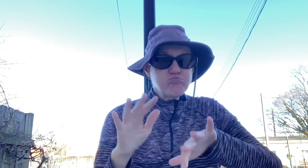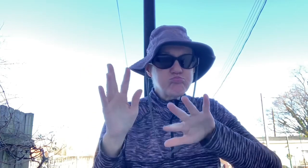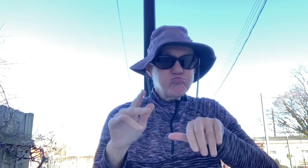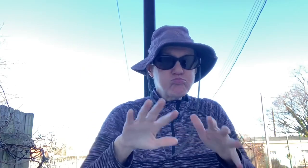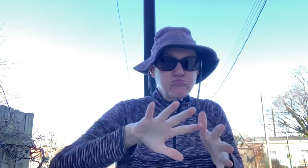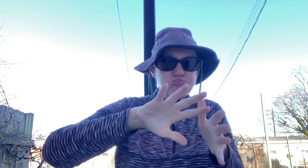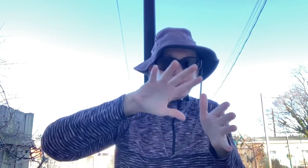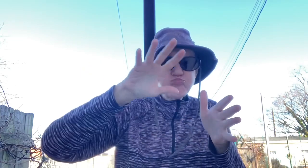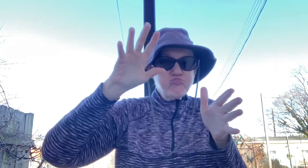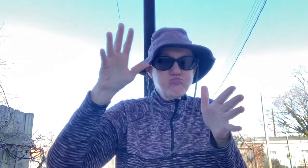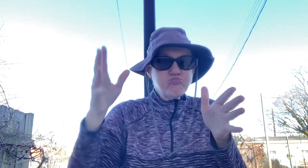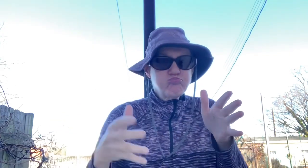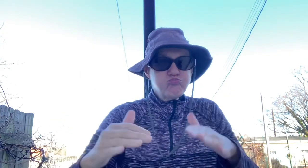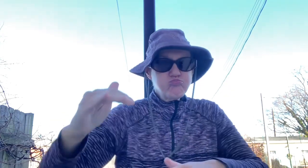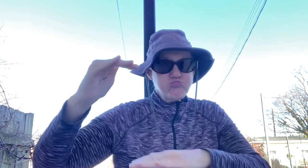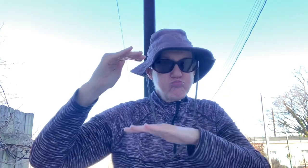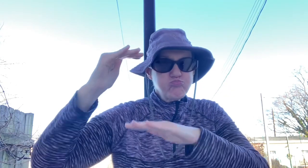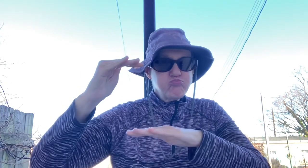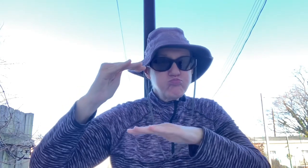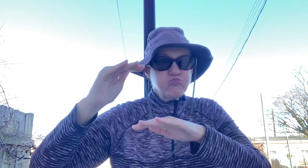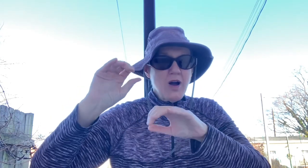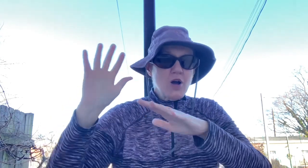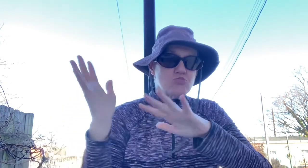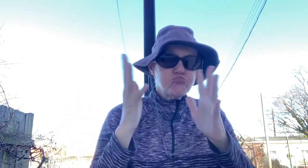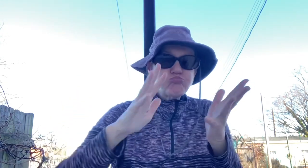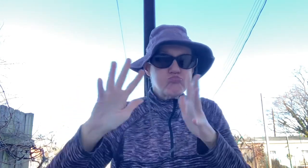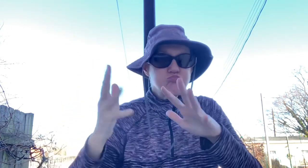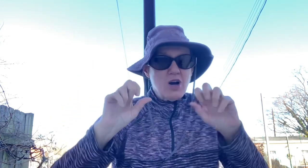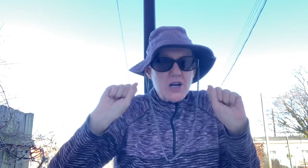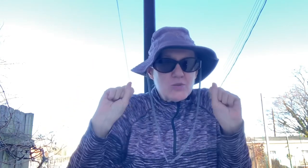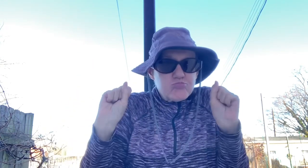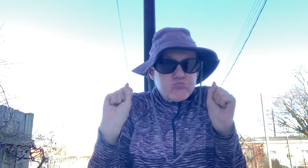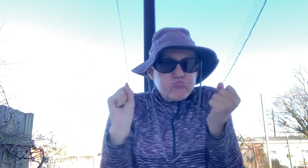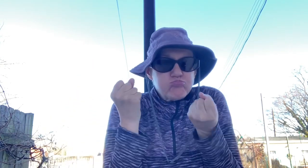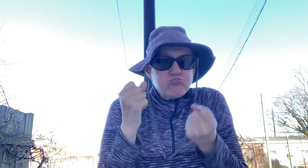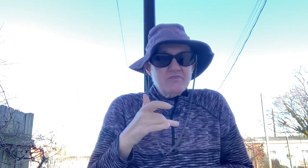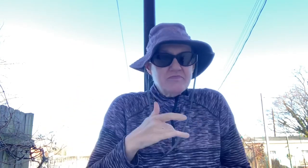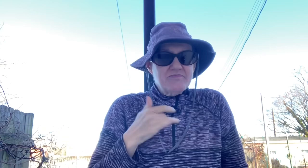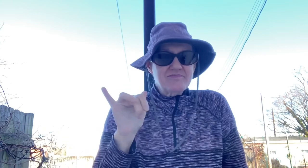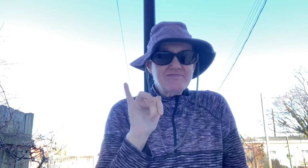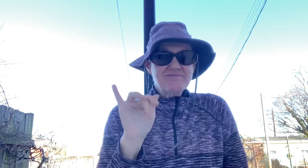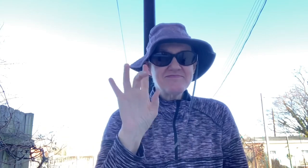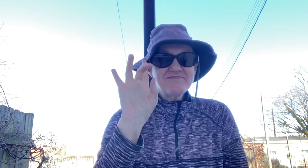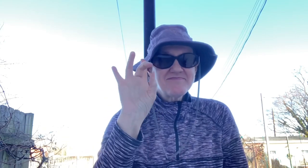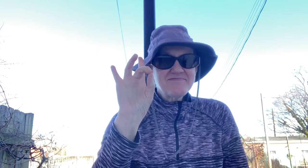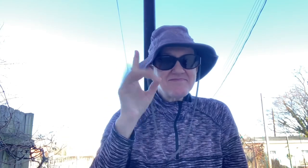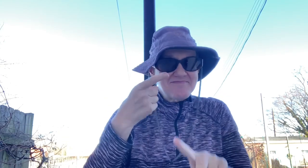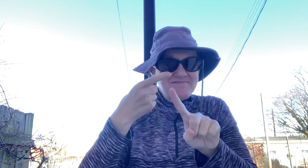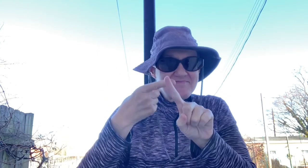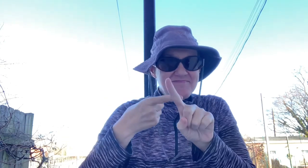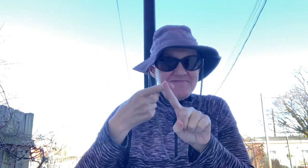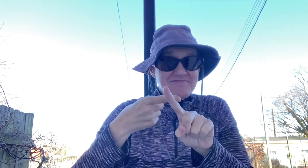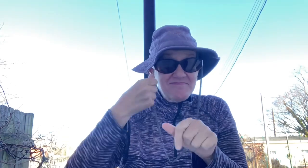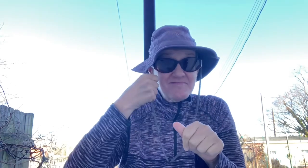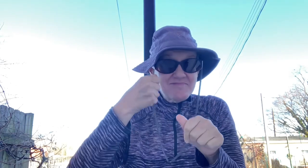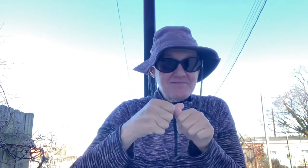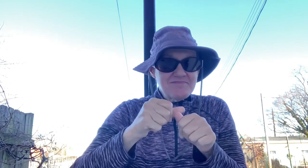was snow covering the ground? It was windy and cold and felt like 8 degrees.